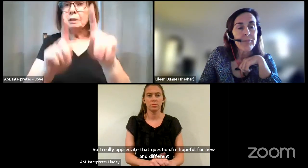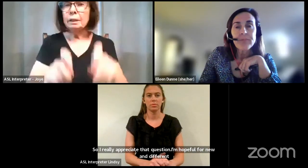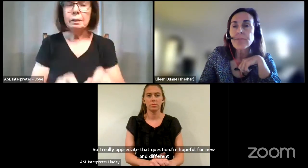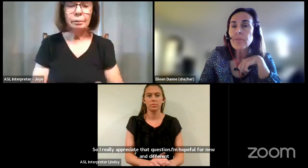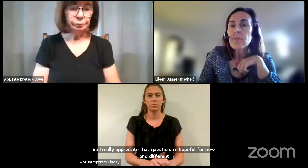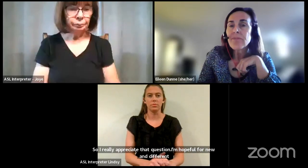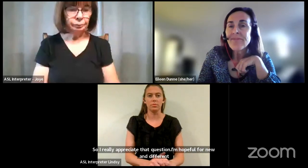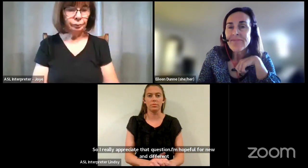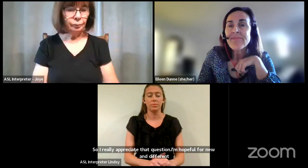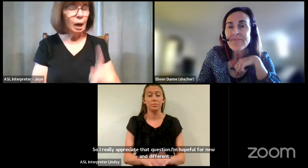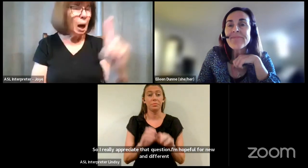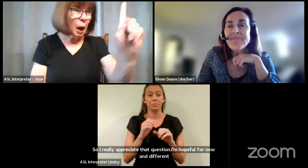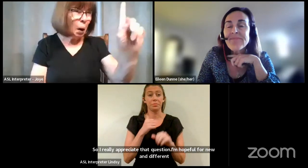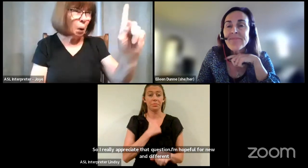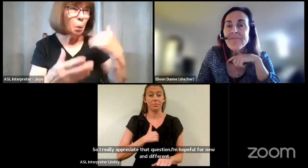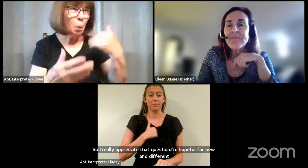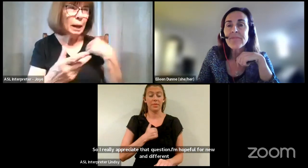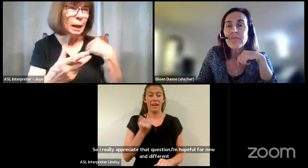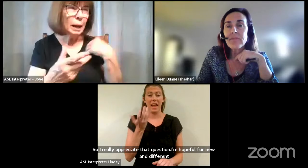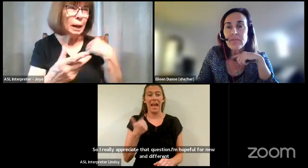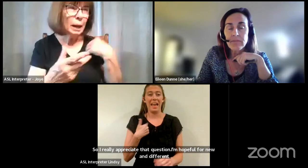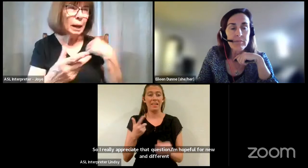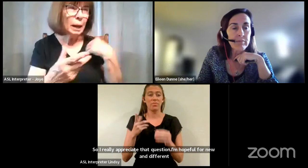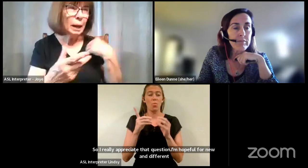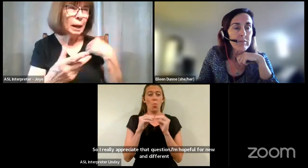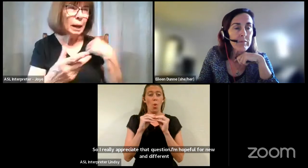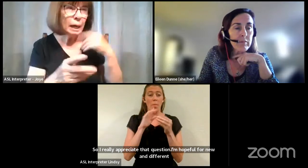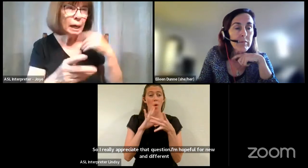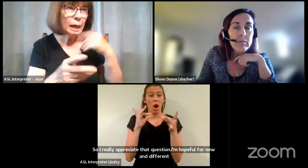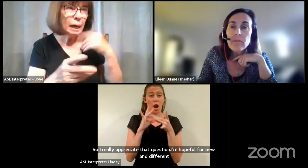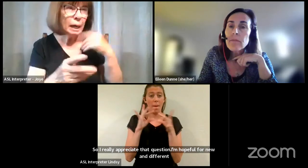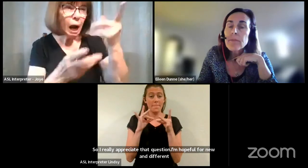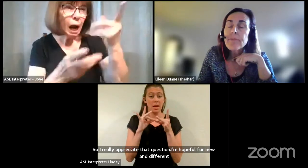could just follow up quickly. Are they testing